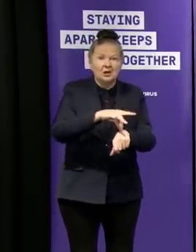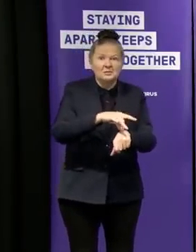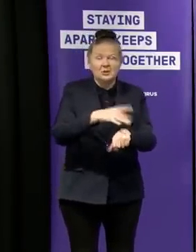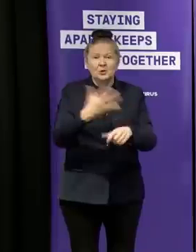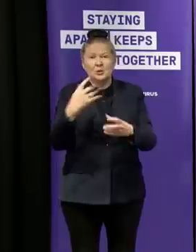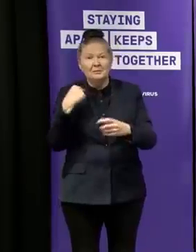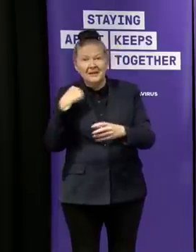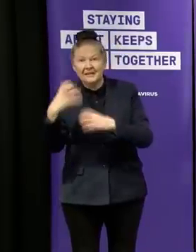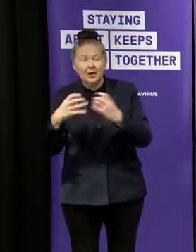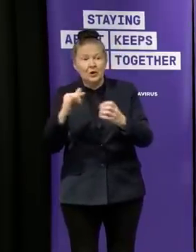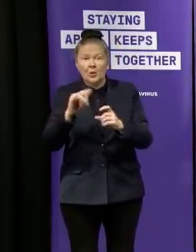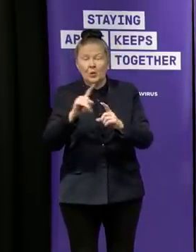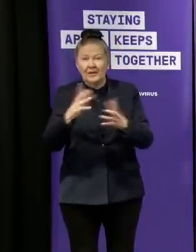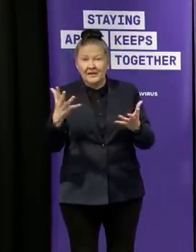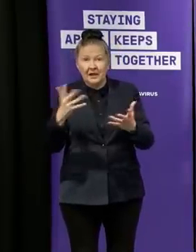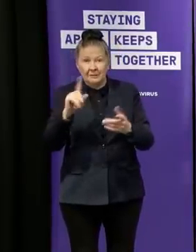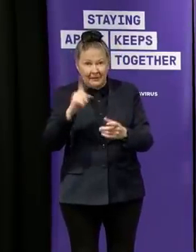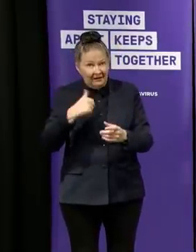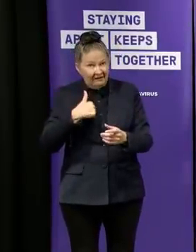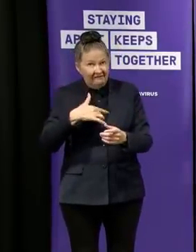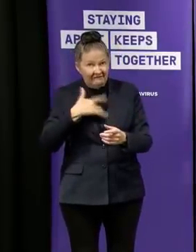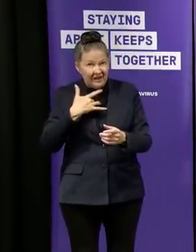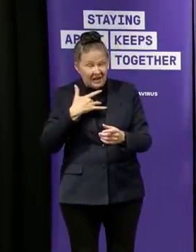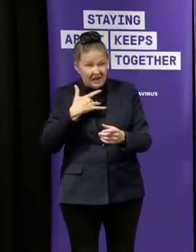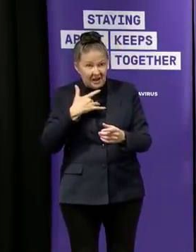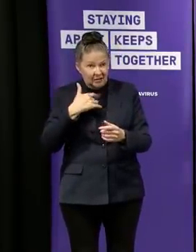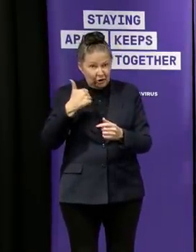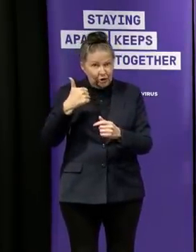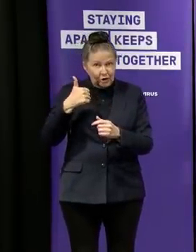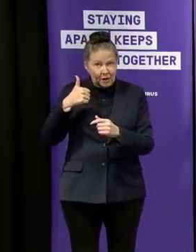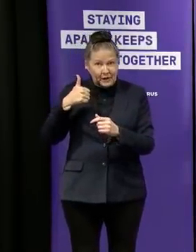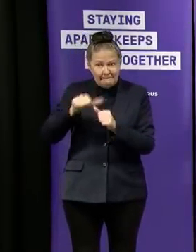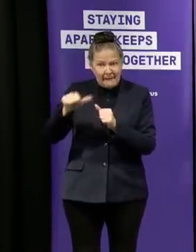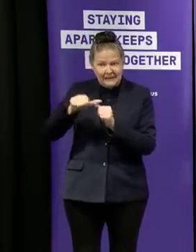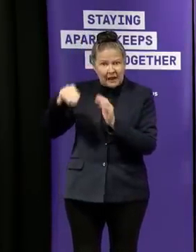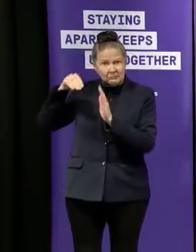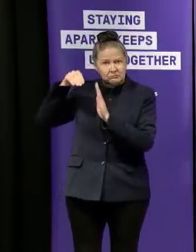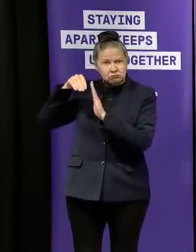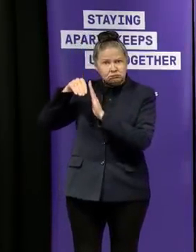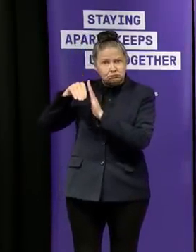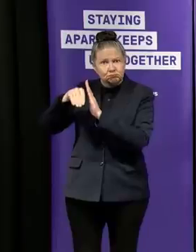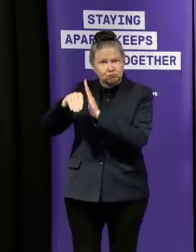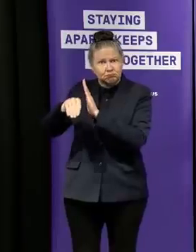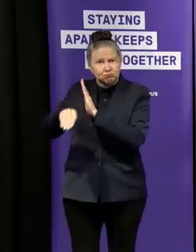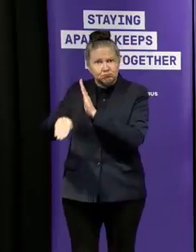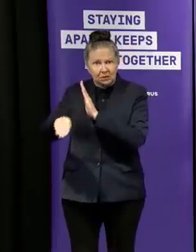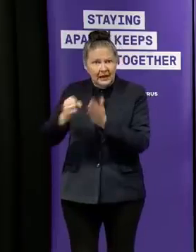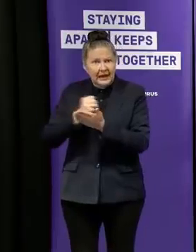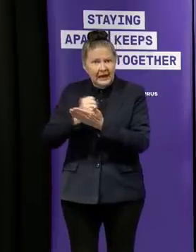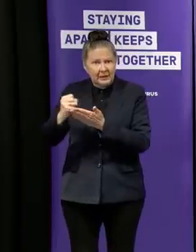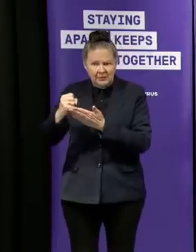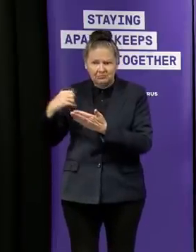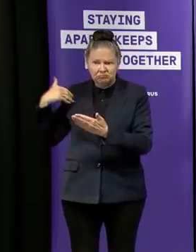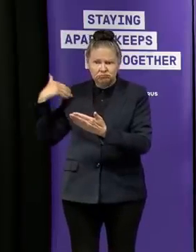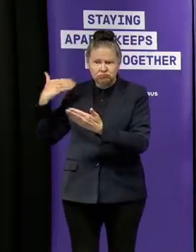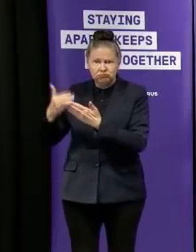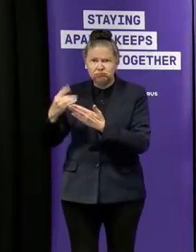I'm confident we're going in the right direction. It's really clear that we've gone in the right direction for several weeks.